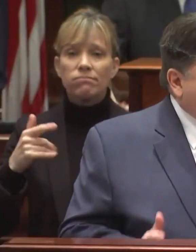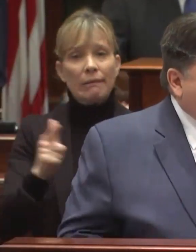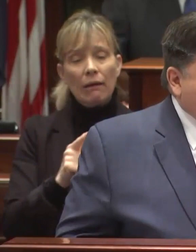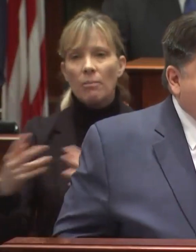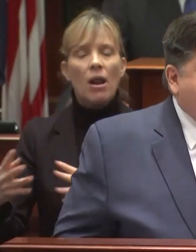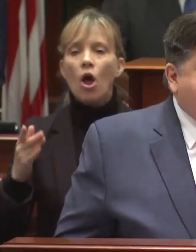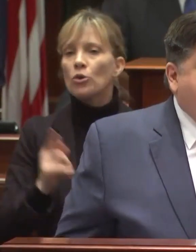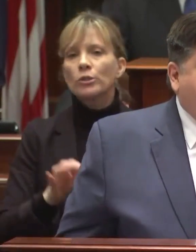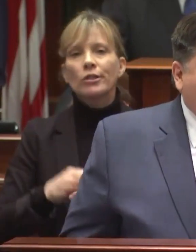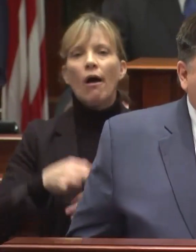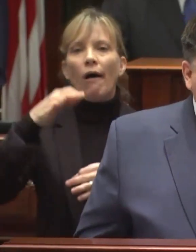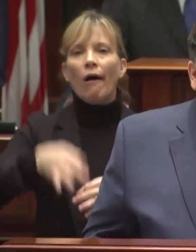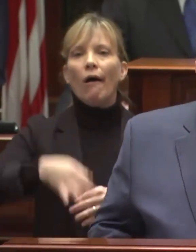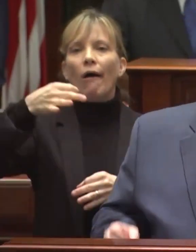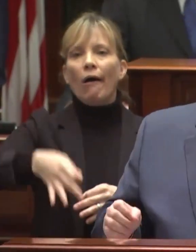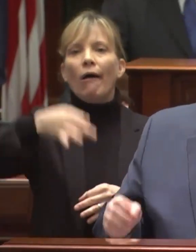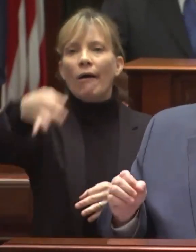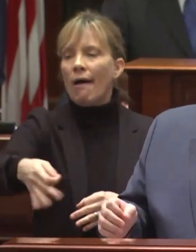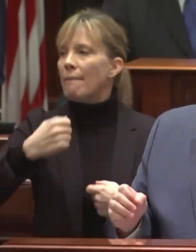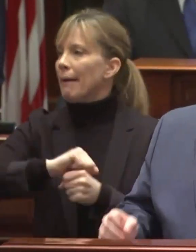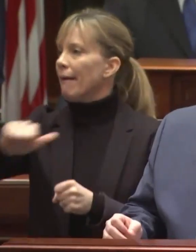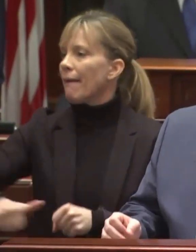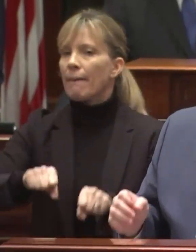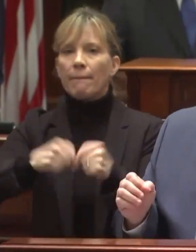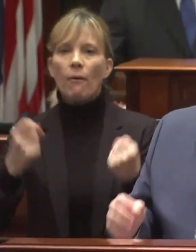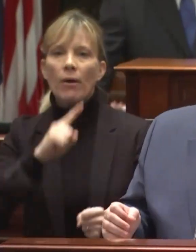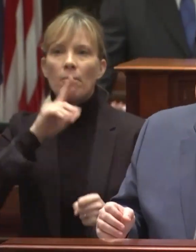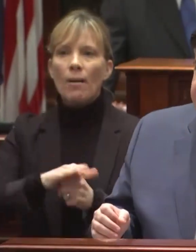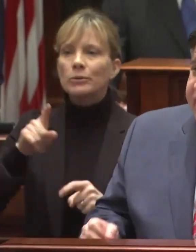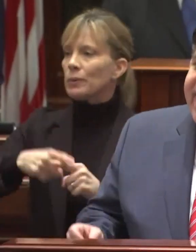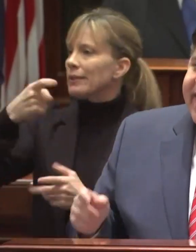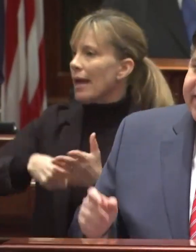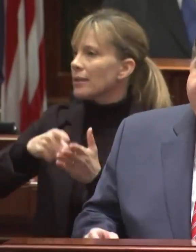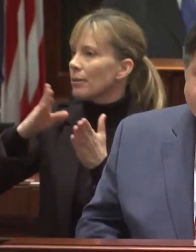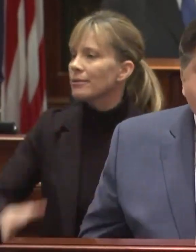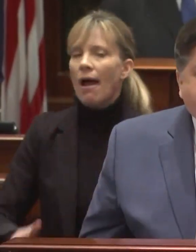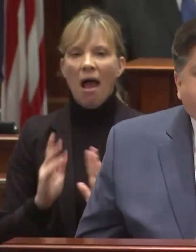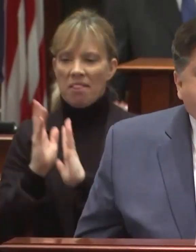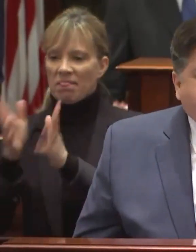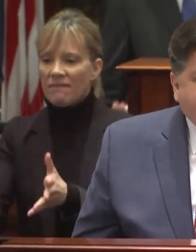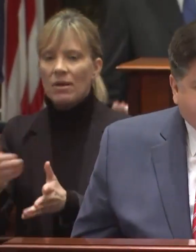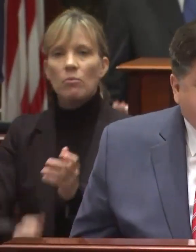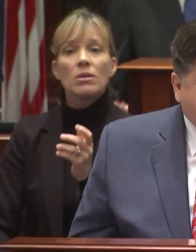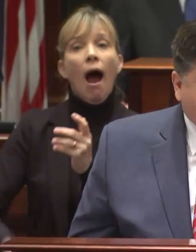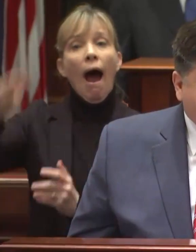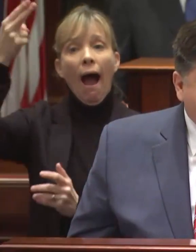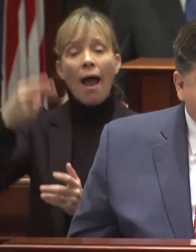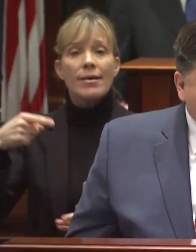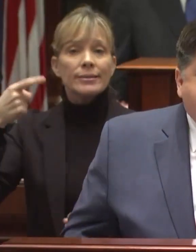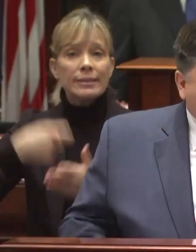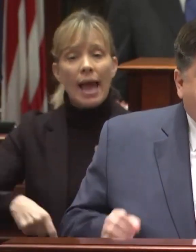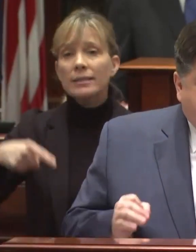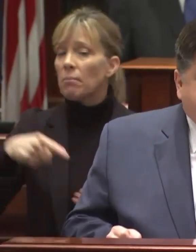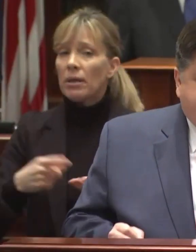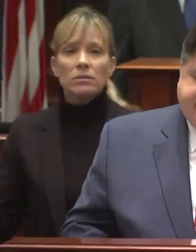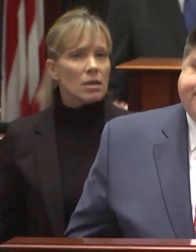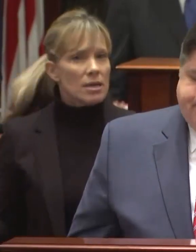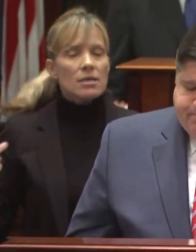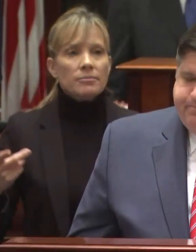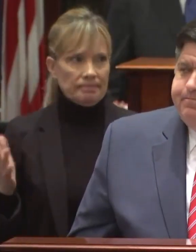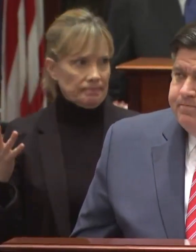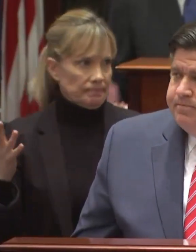simply kicked the can down the road, made another broken promise to taxpayers, and left them with higher tax bills.